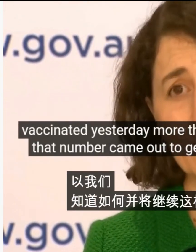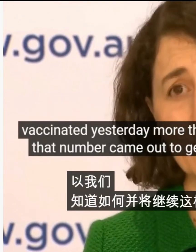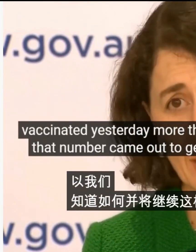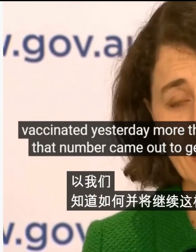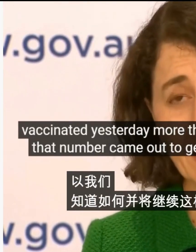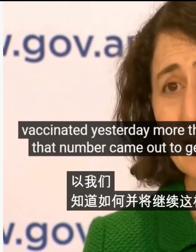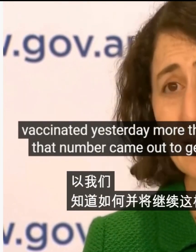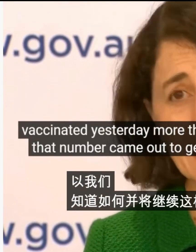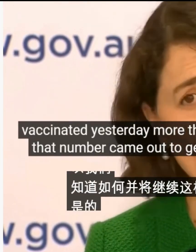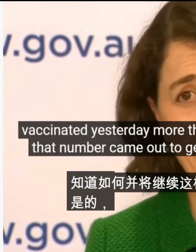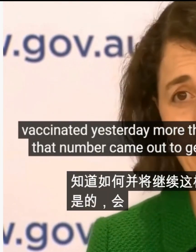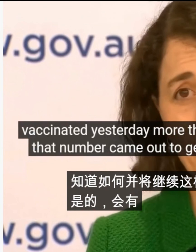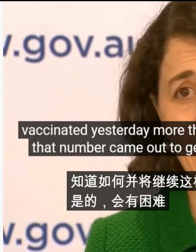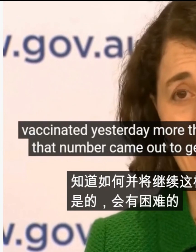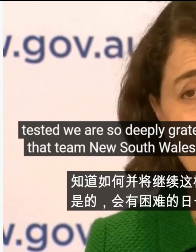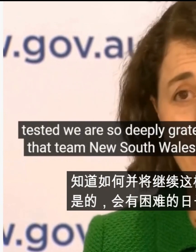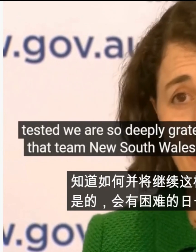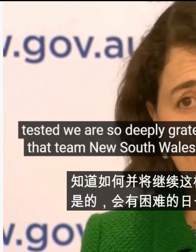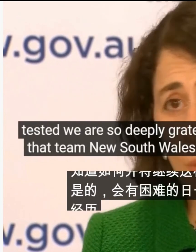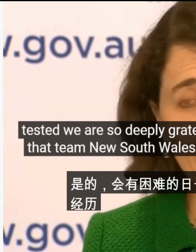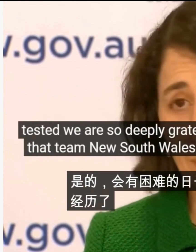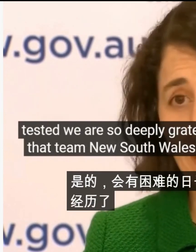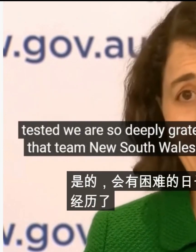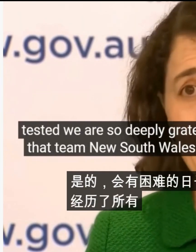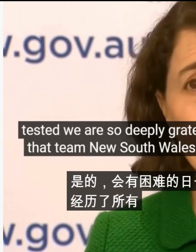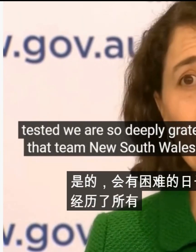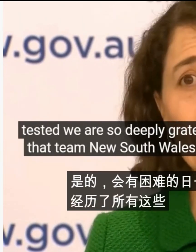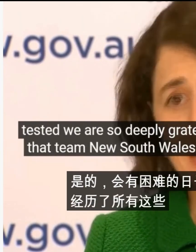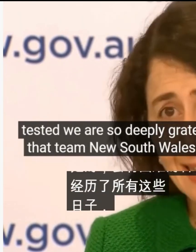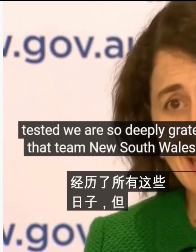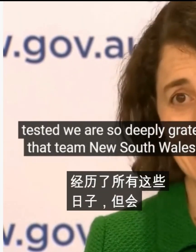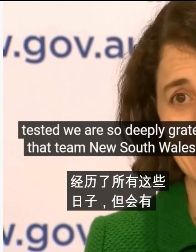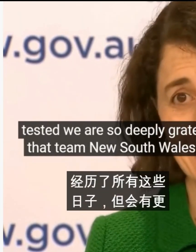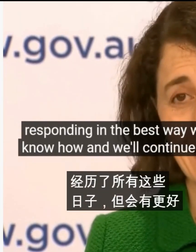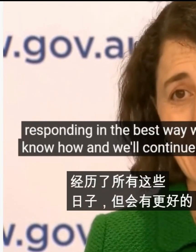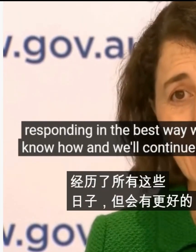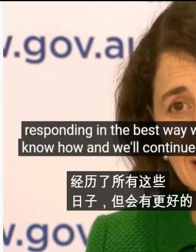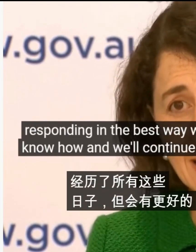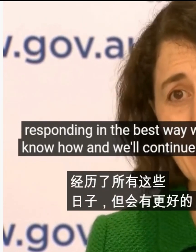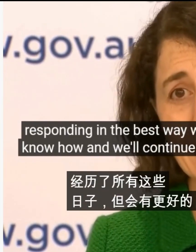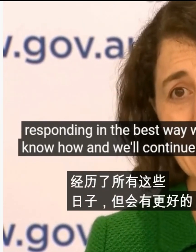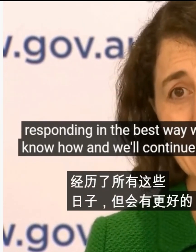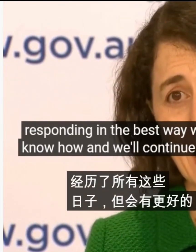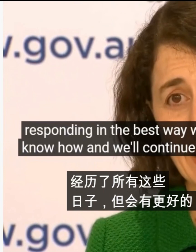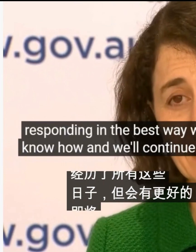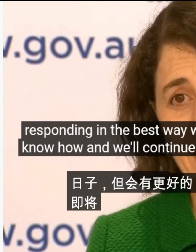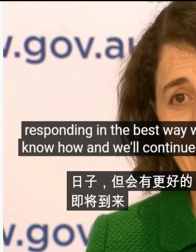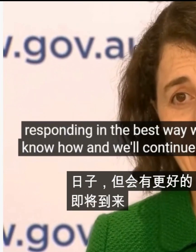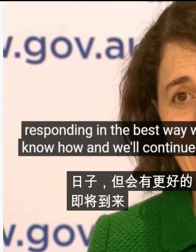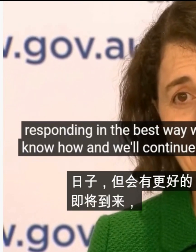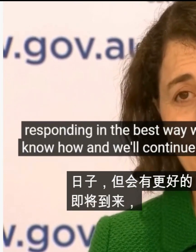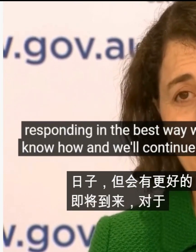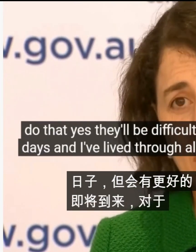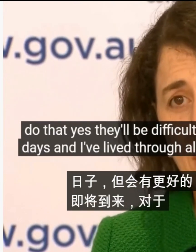will continue to do that. Yes, there'll be difficult days, and I've lived through all of them, but there'll be better days, and I see the better days